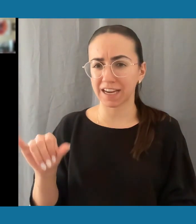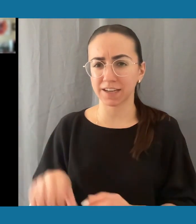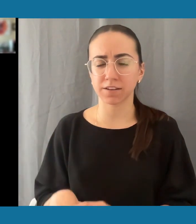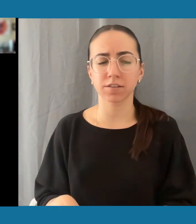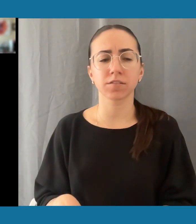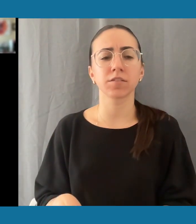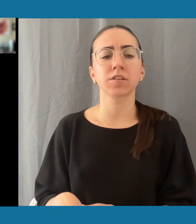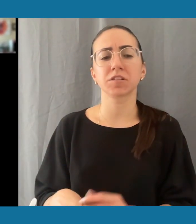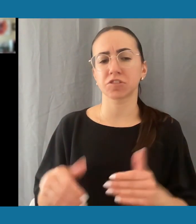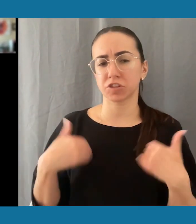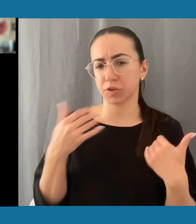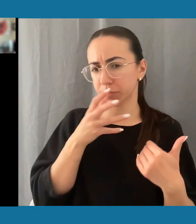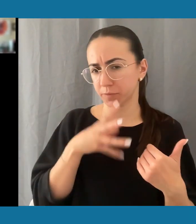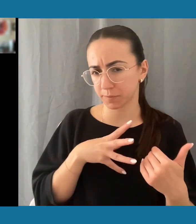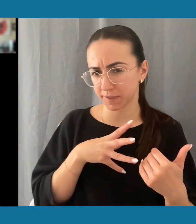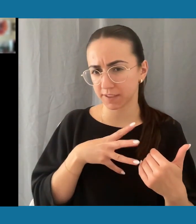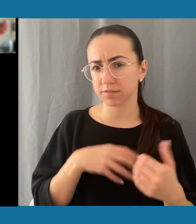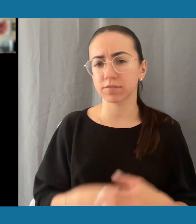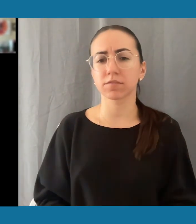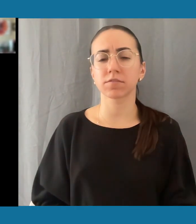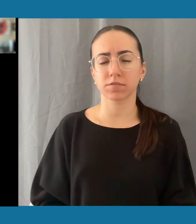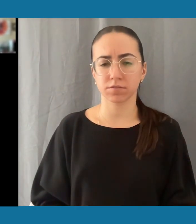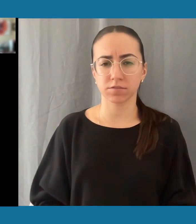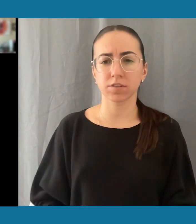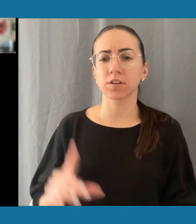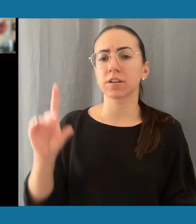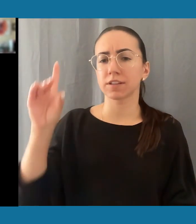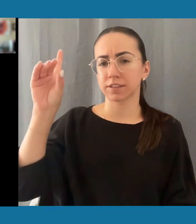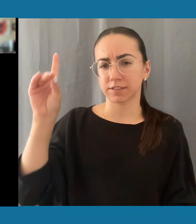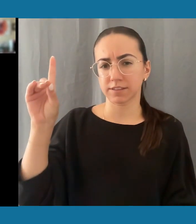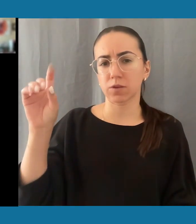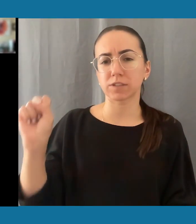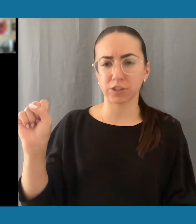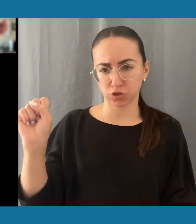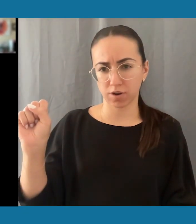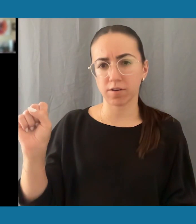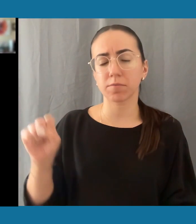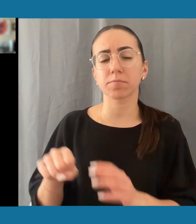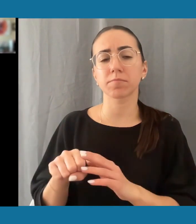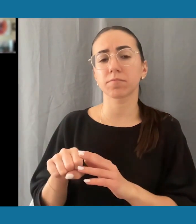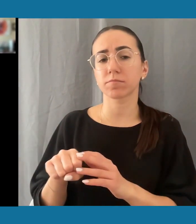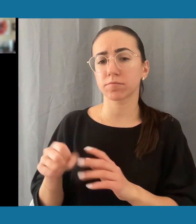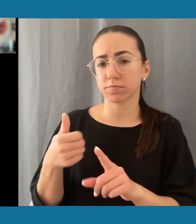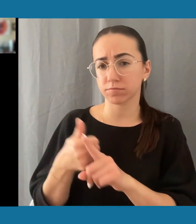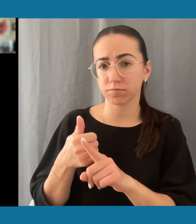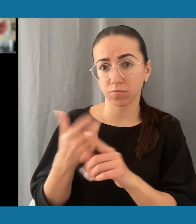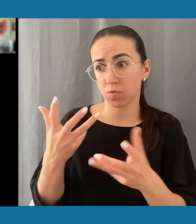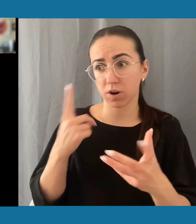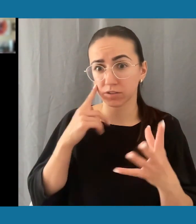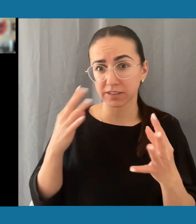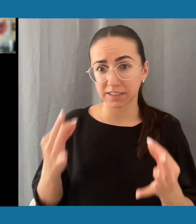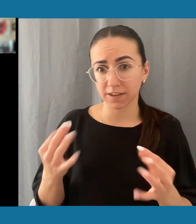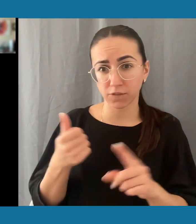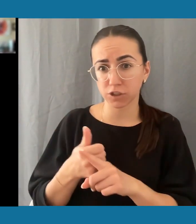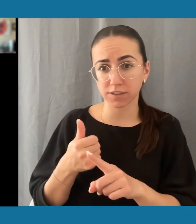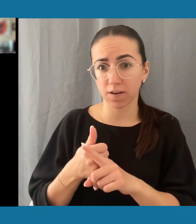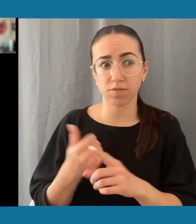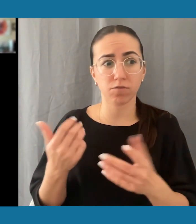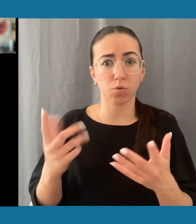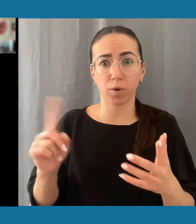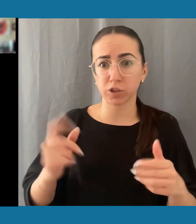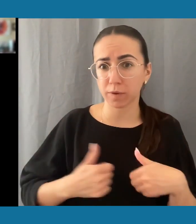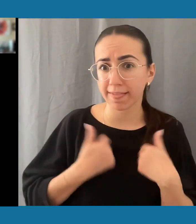Down syndrome who wanted to make her own decisions about where to live and where she wanted to be